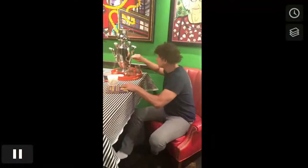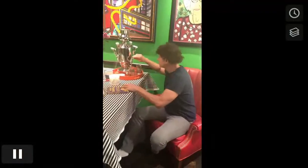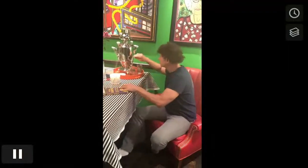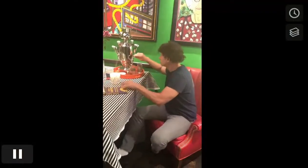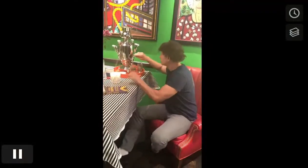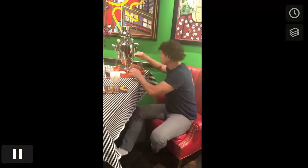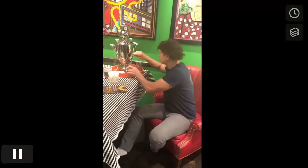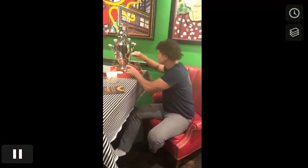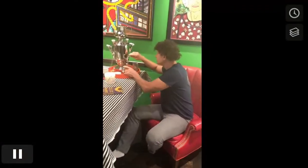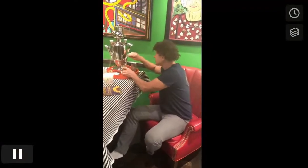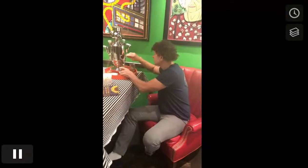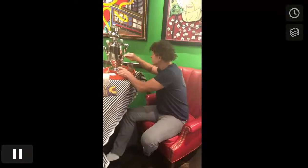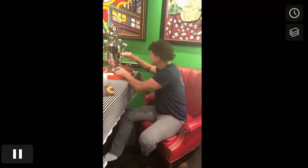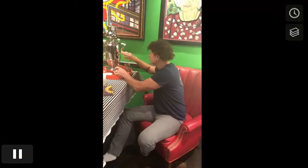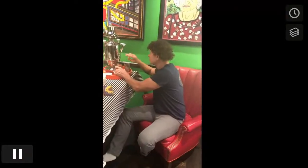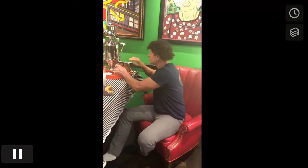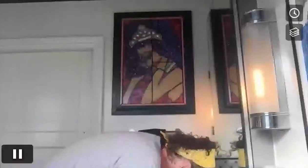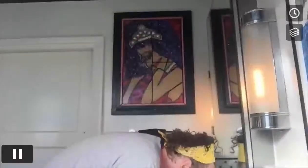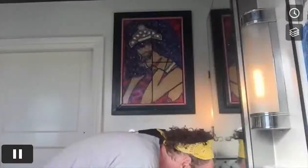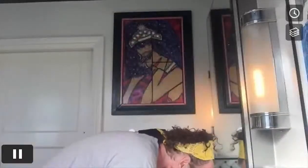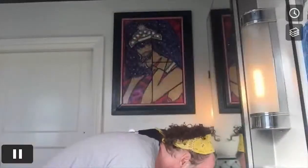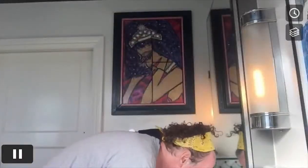Deaf. That's what I sense. He's deaf.